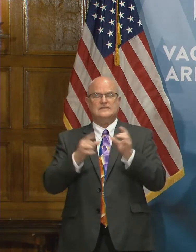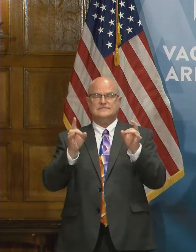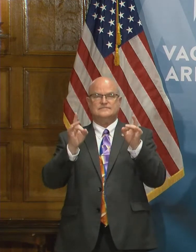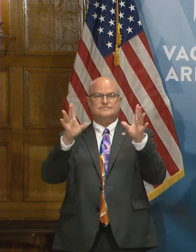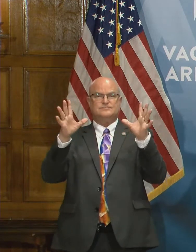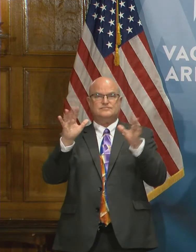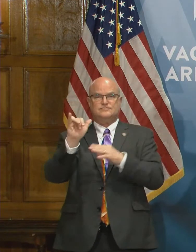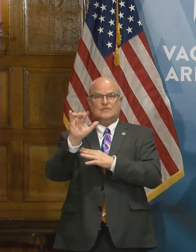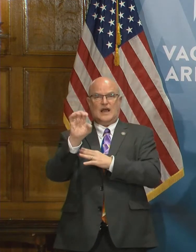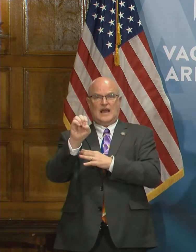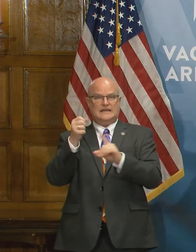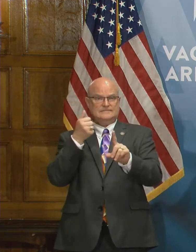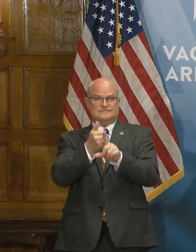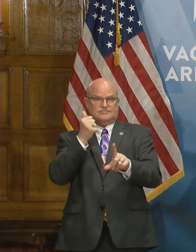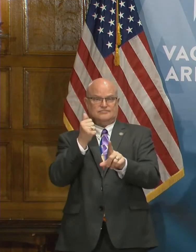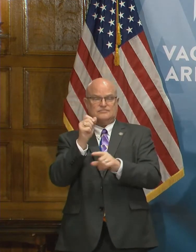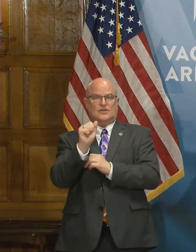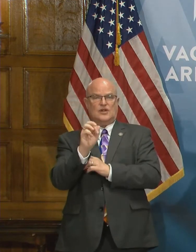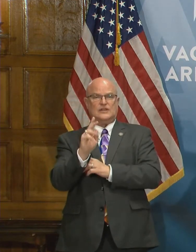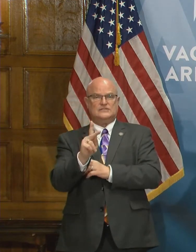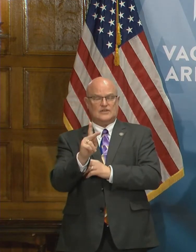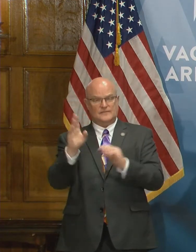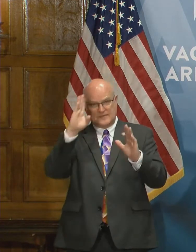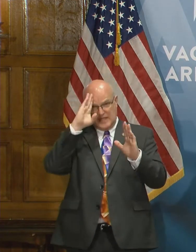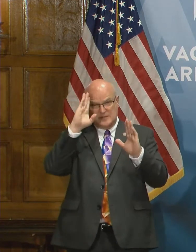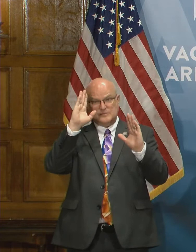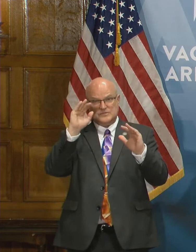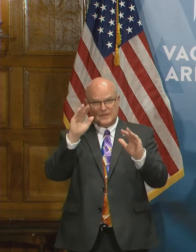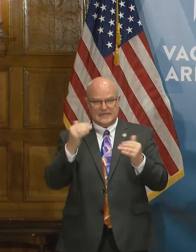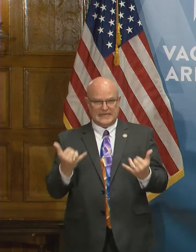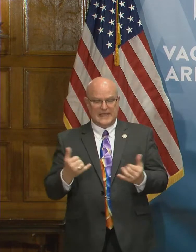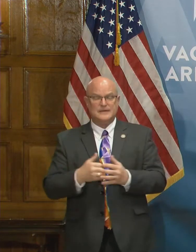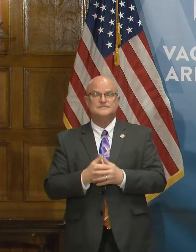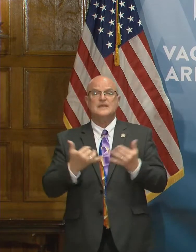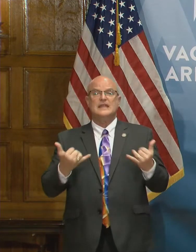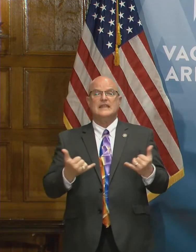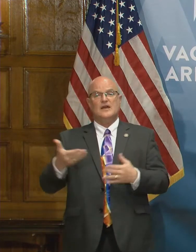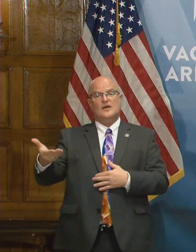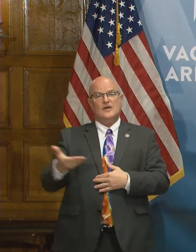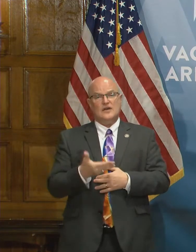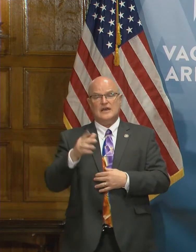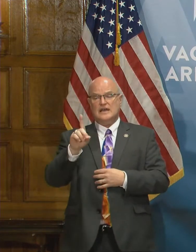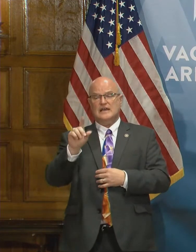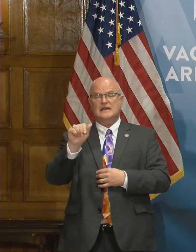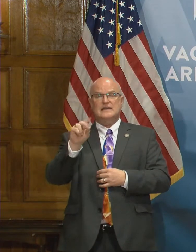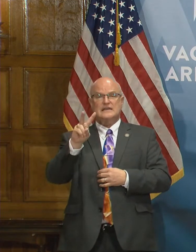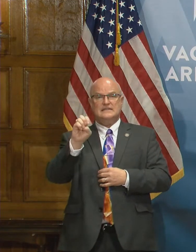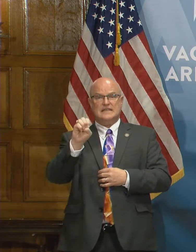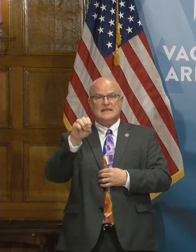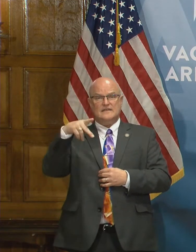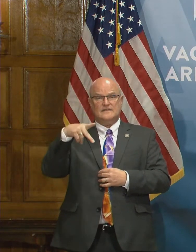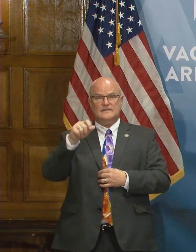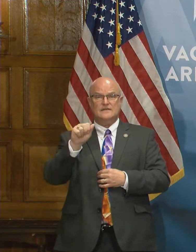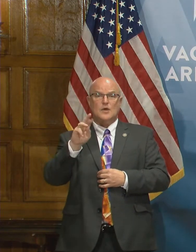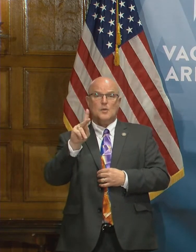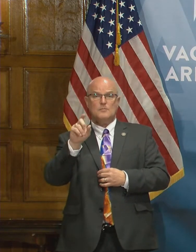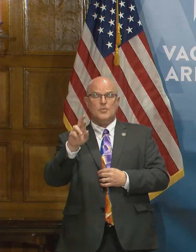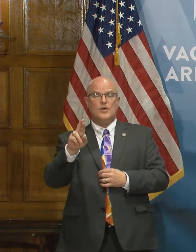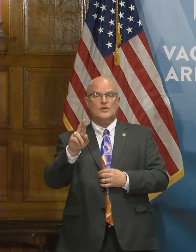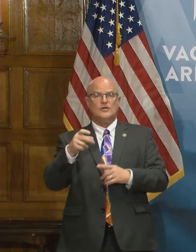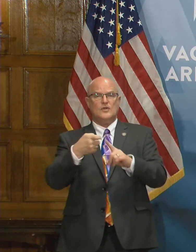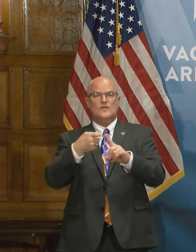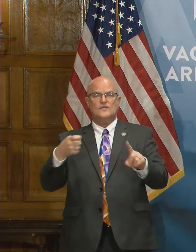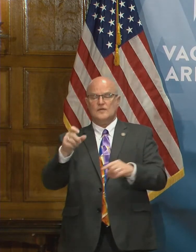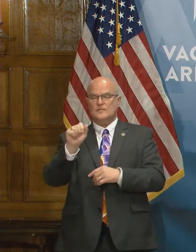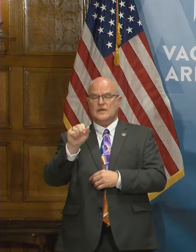severe ice event as is being predicted. With that, I want to invite Dave Parker from RDOT to talk